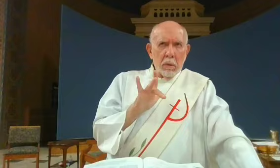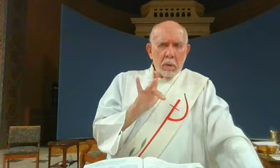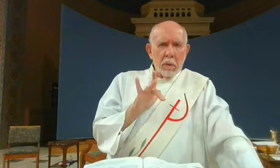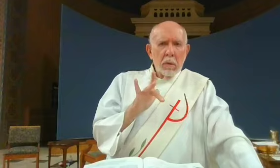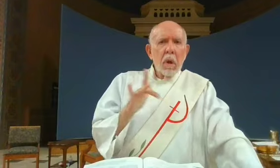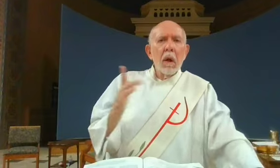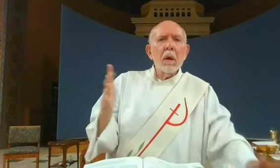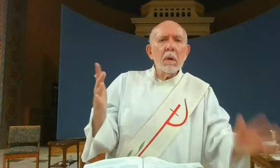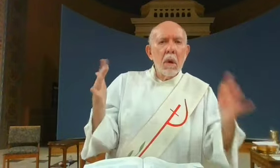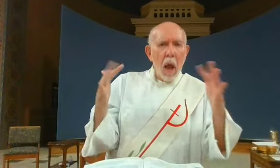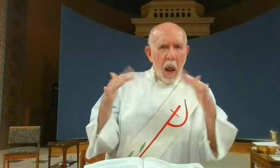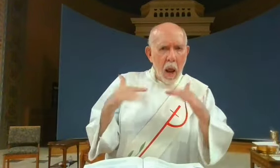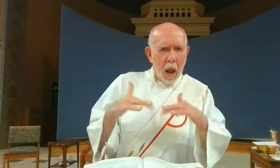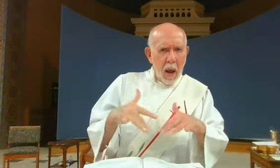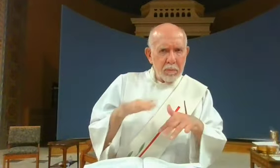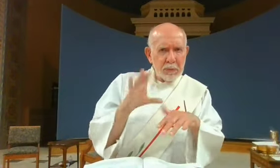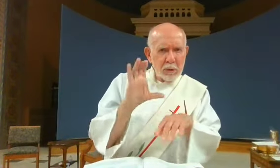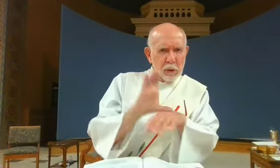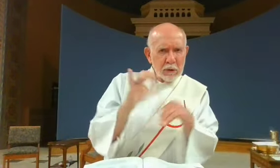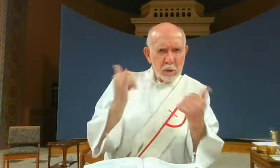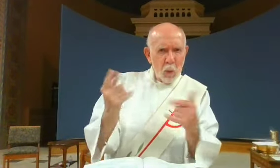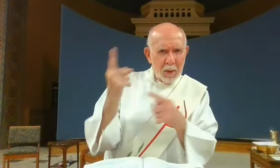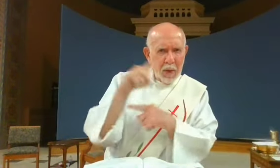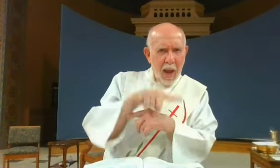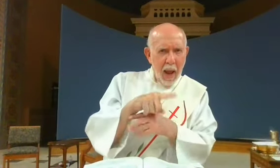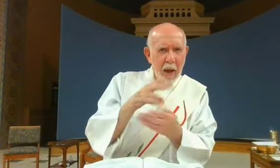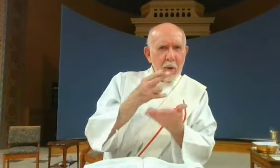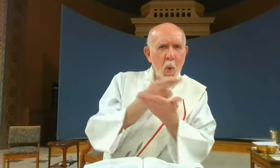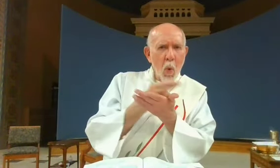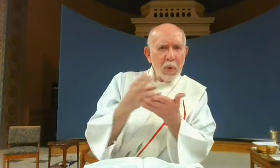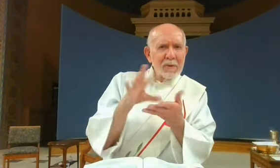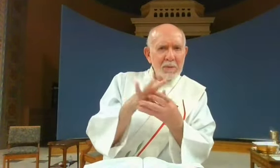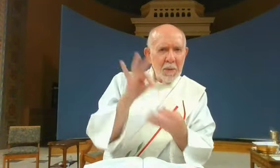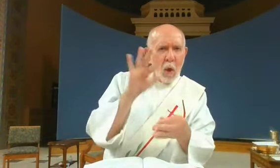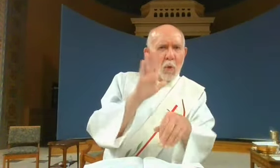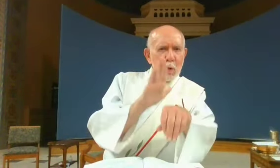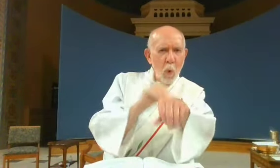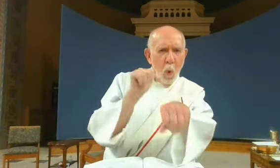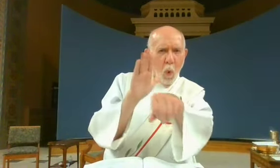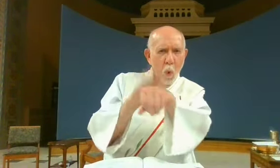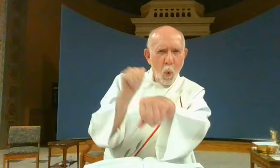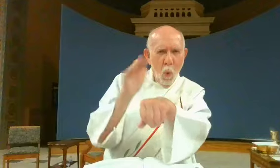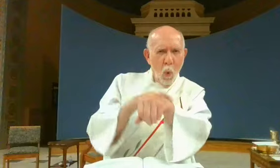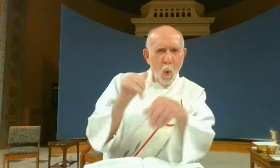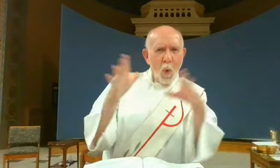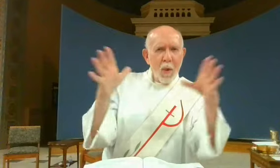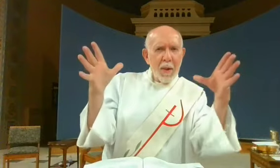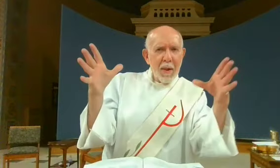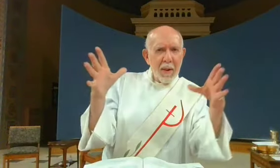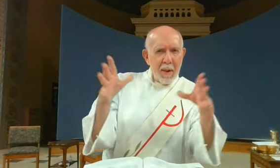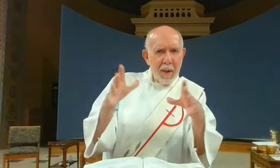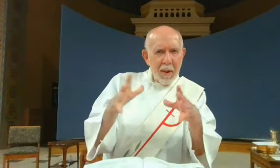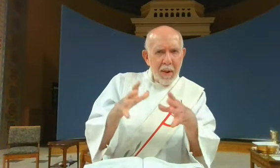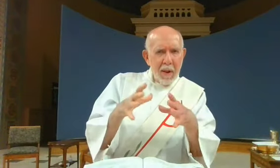We are lucky. We come and gather at church because the Holy Spirit has called us.